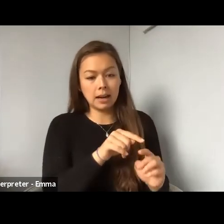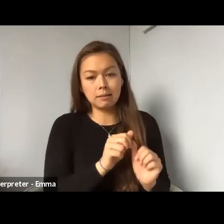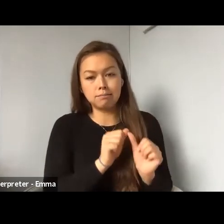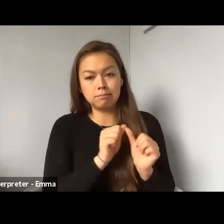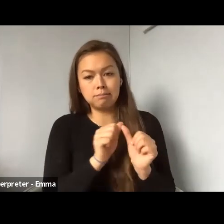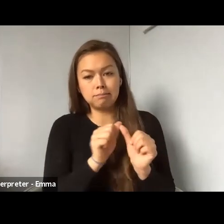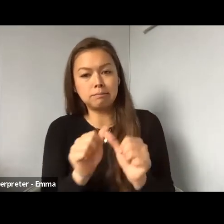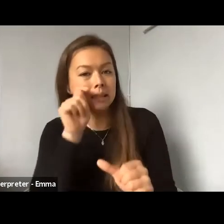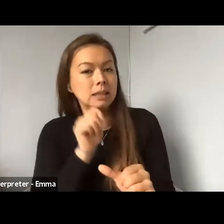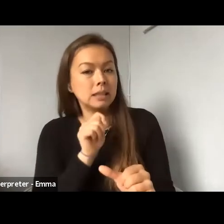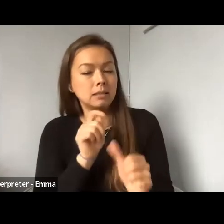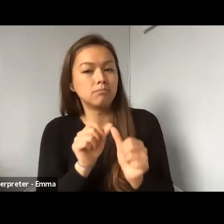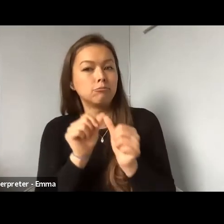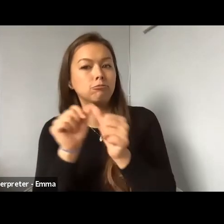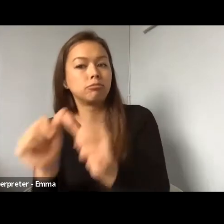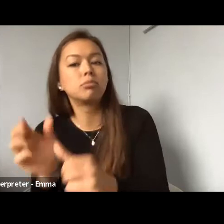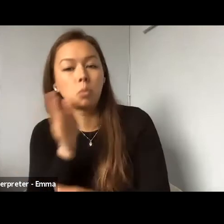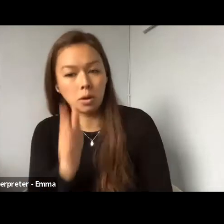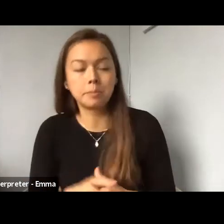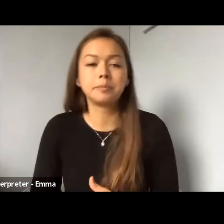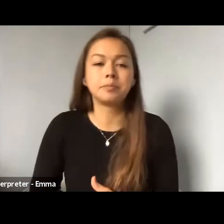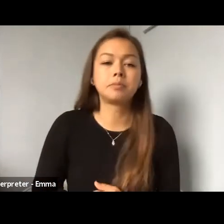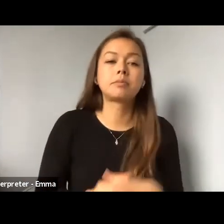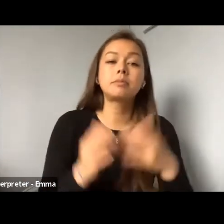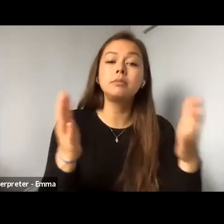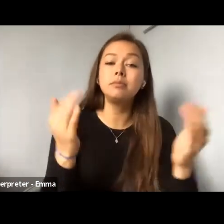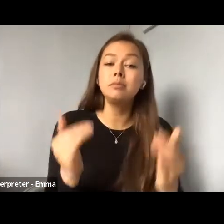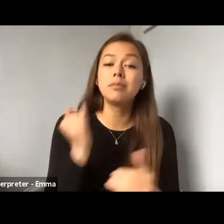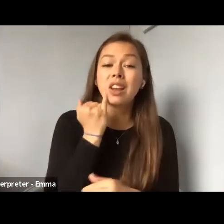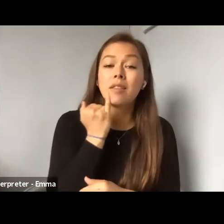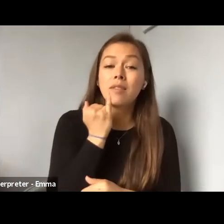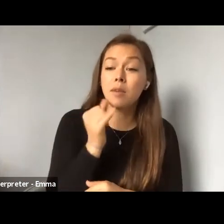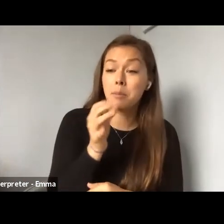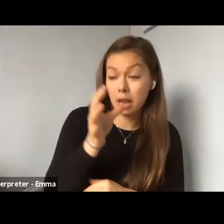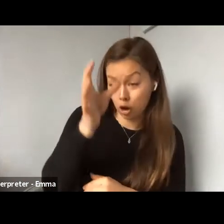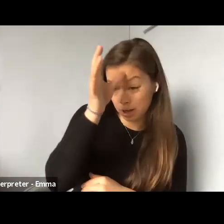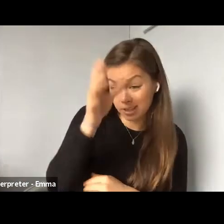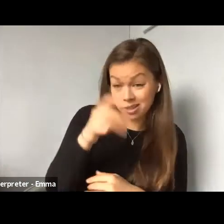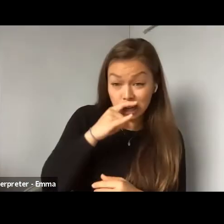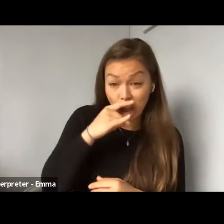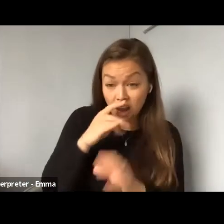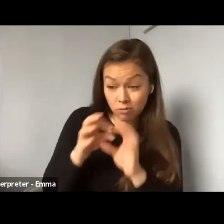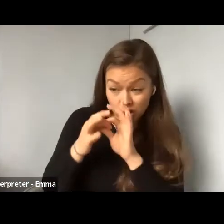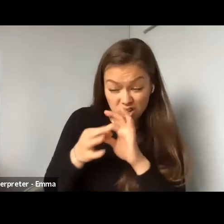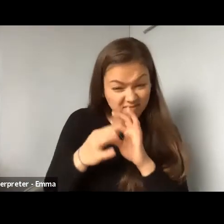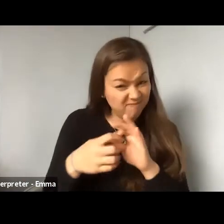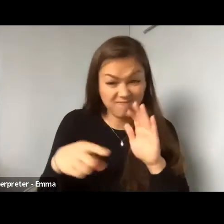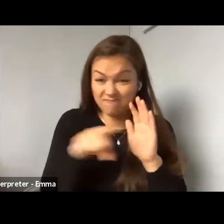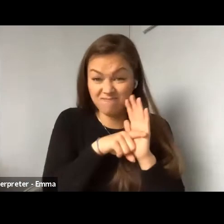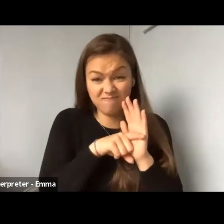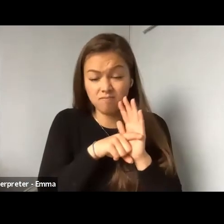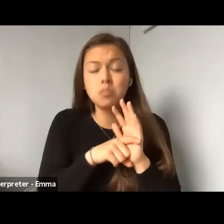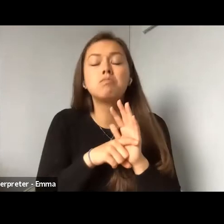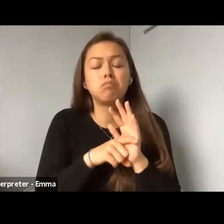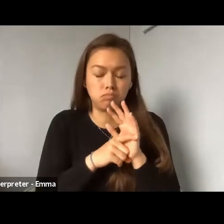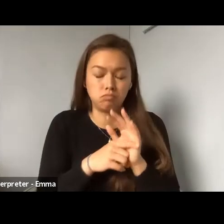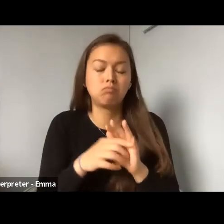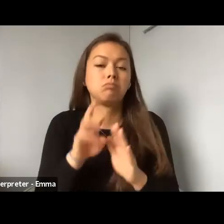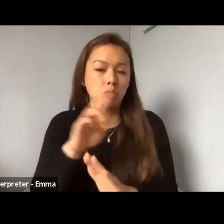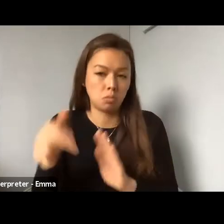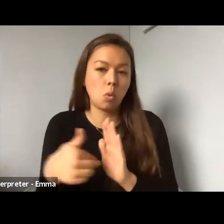Negative parent-child relationships can play a role. Research showed that retrospective reports of parent-child